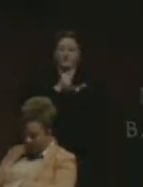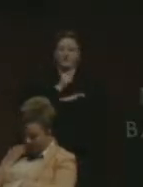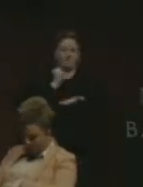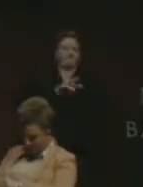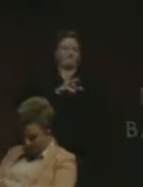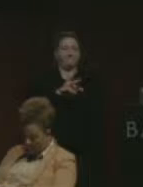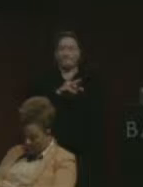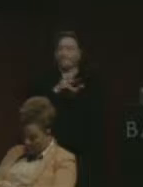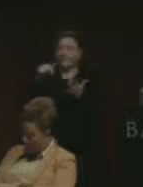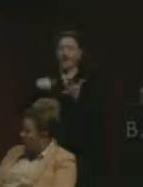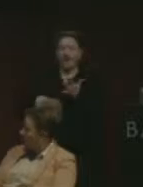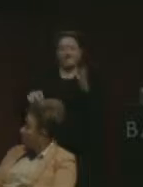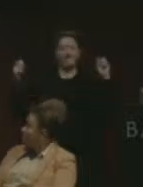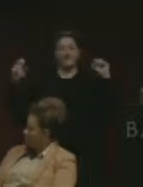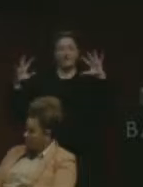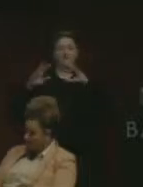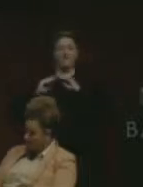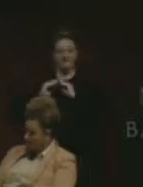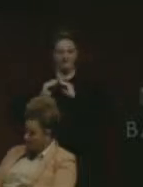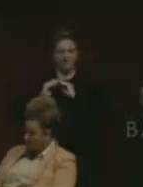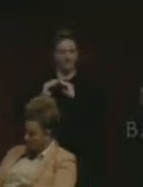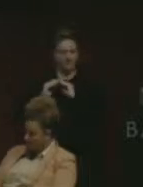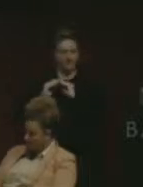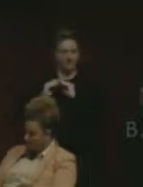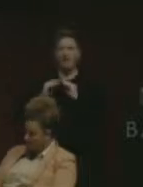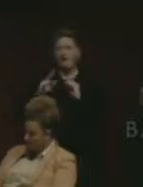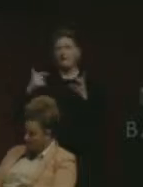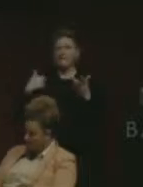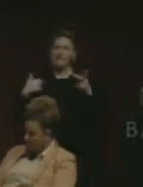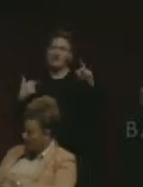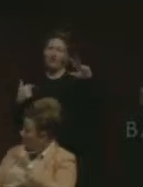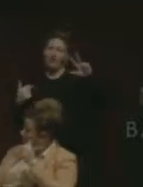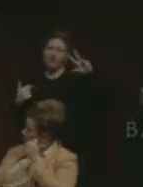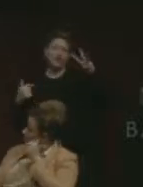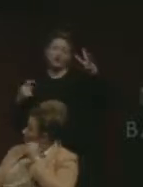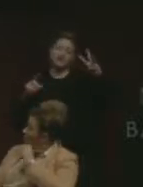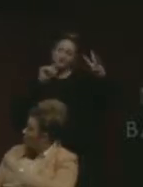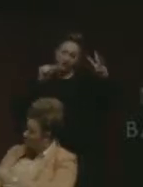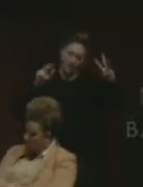this convention. And there are now 36, not the United States.